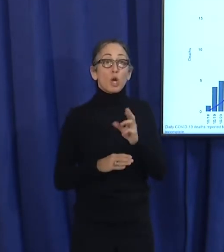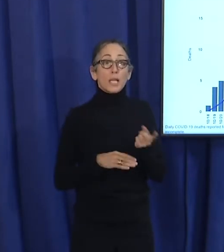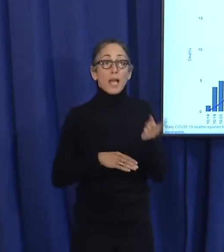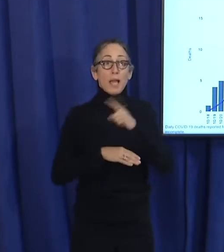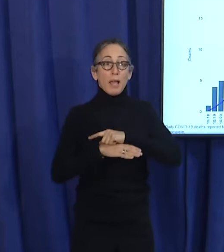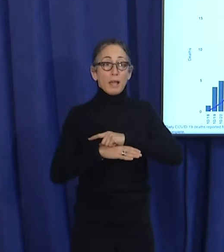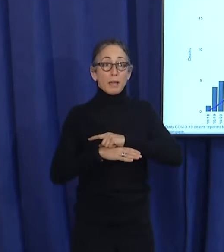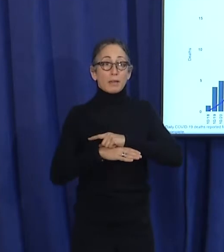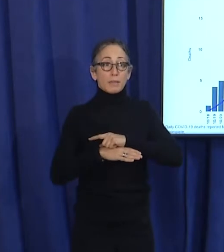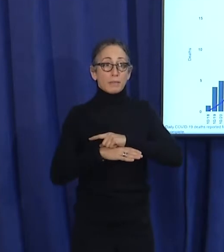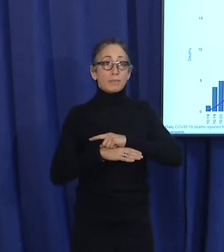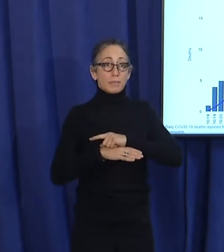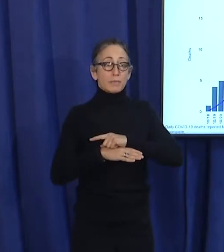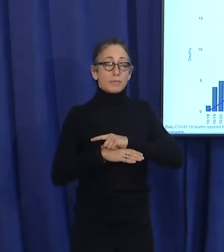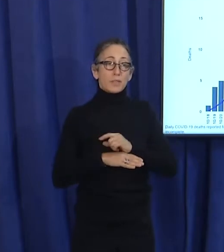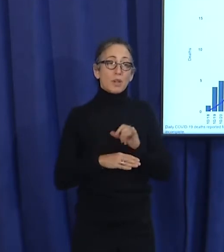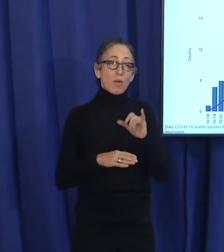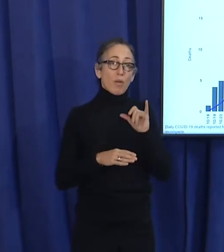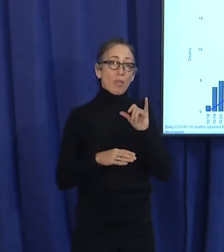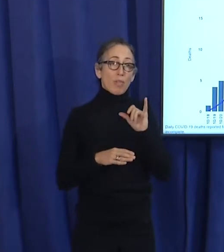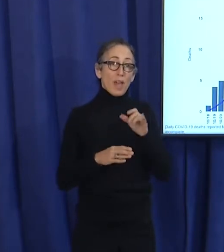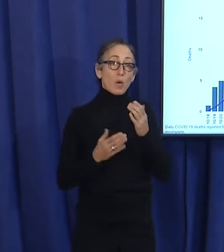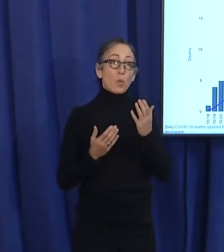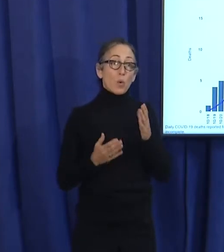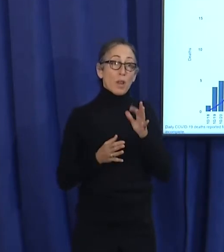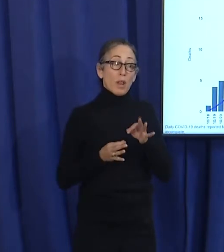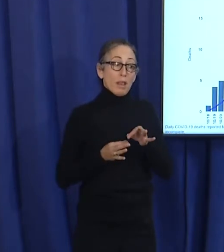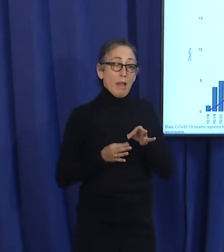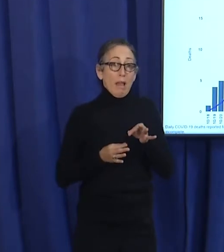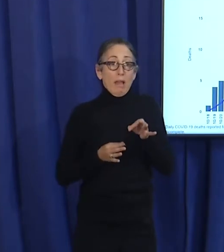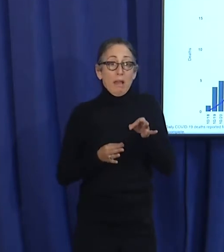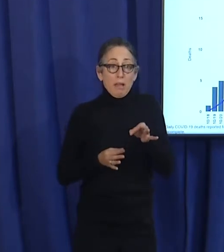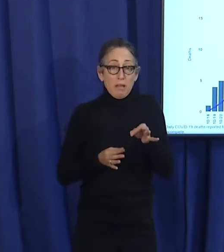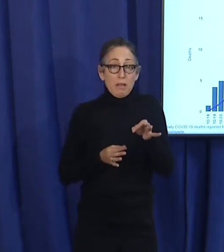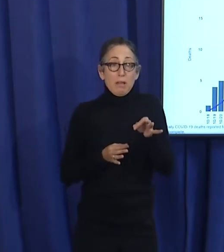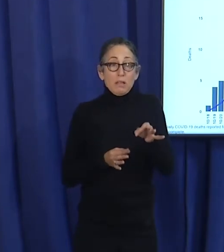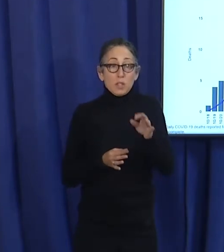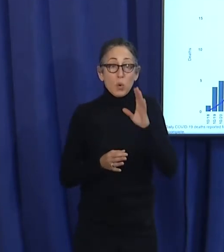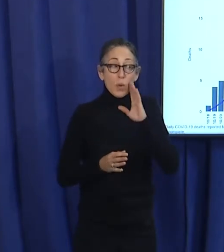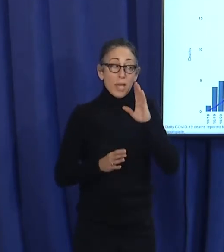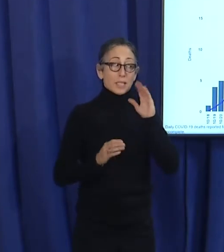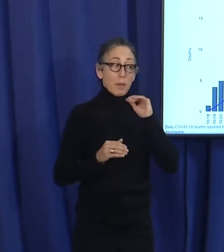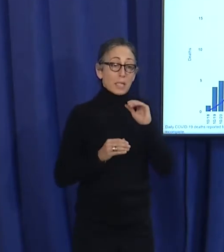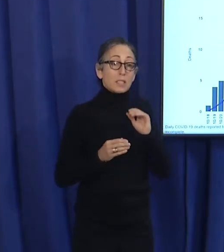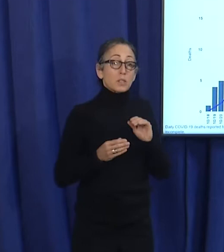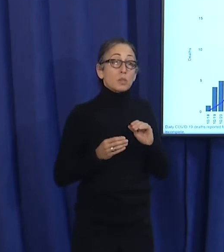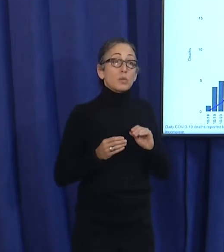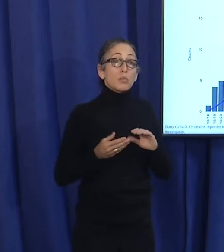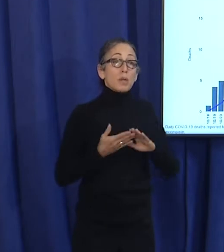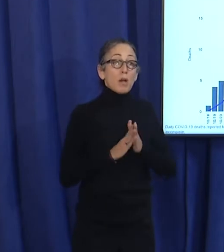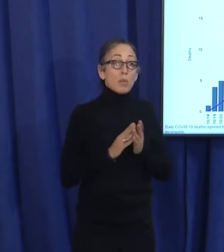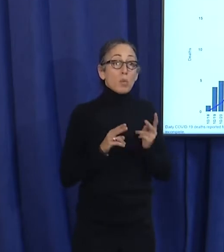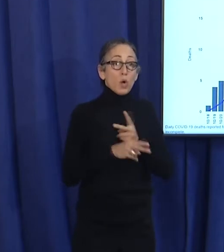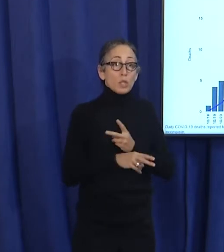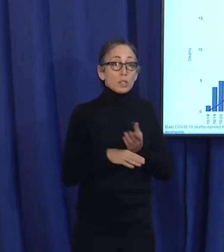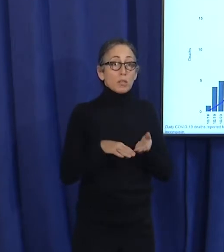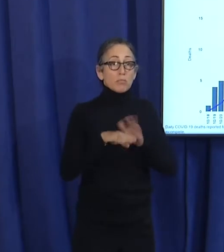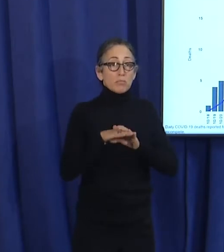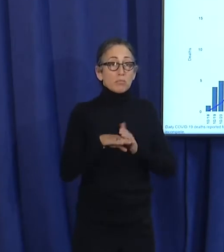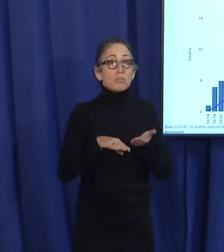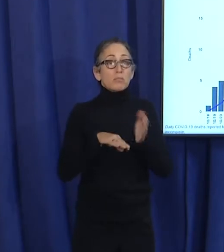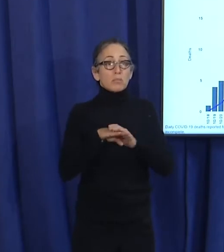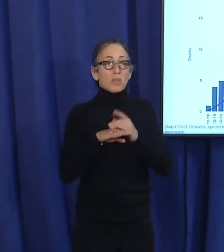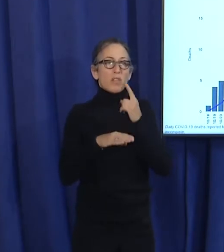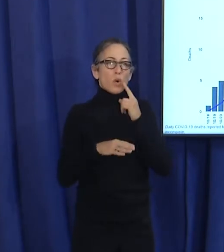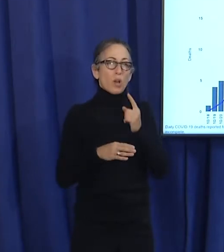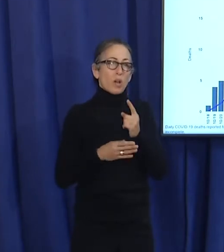as expected, those lag even further behind cases. So we expect those, unfortunately, likely to keep rising for at least a